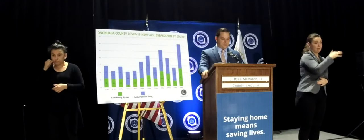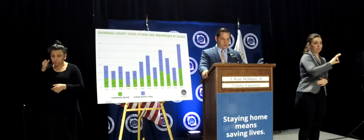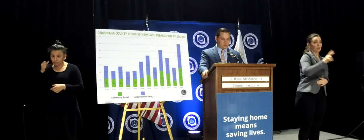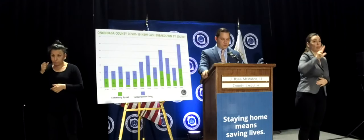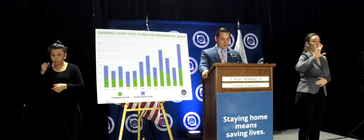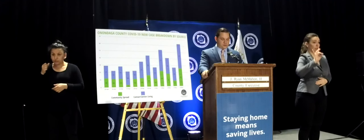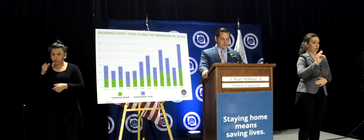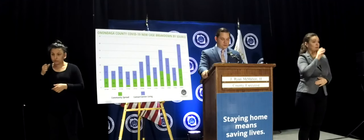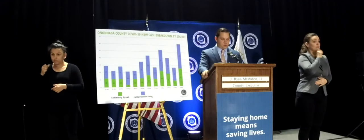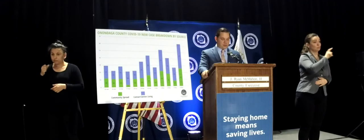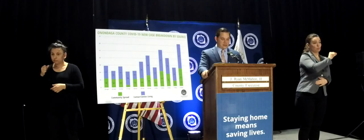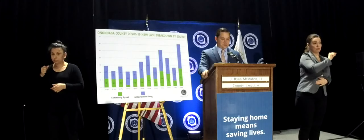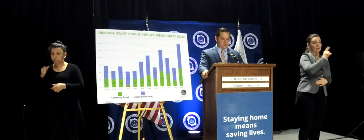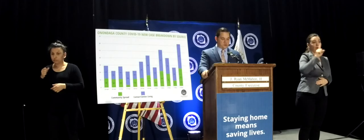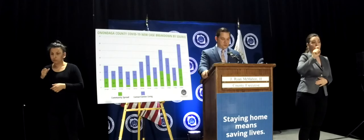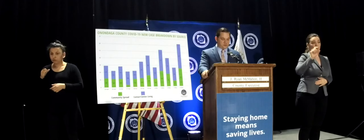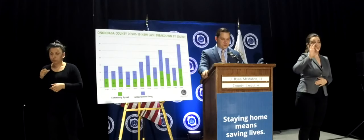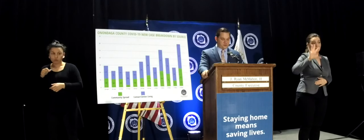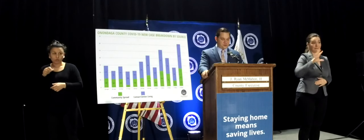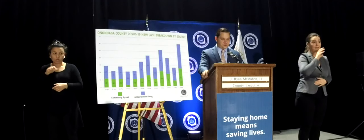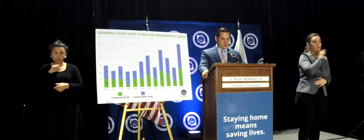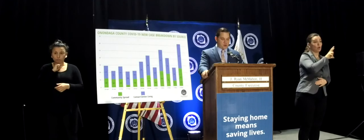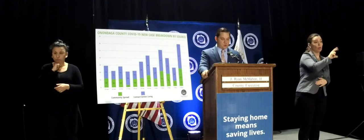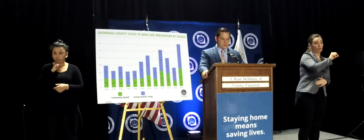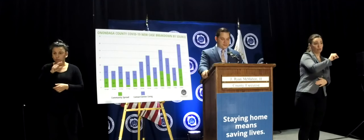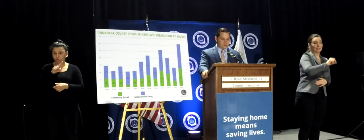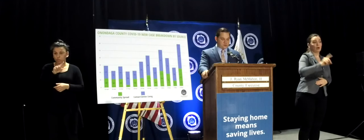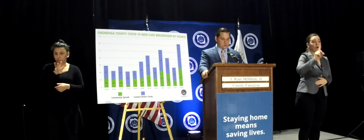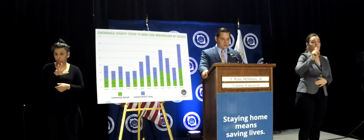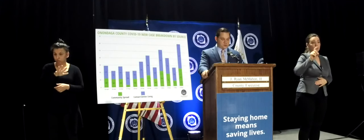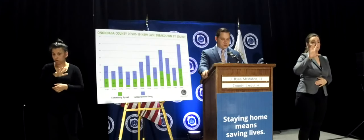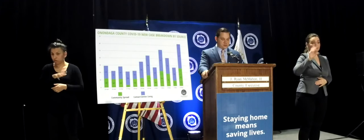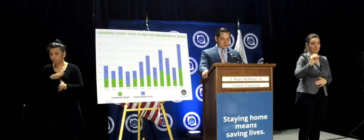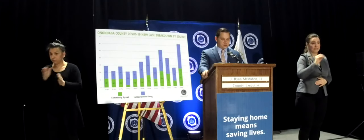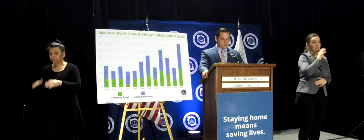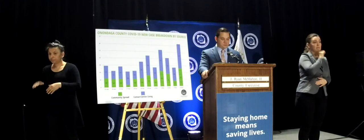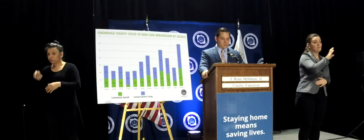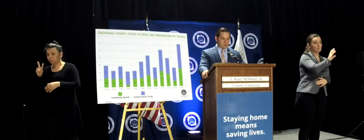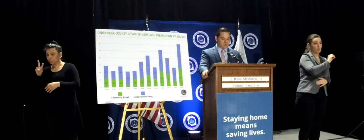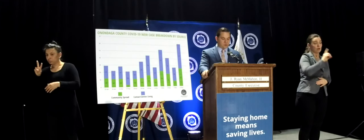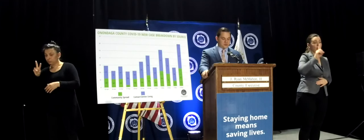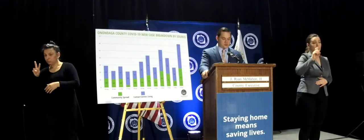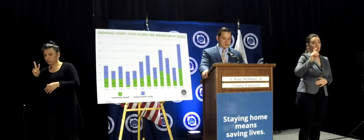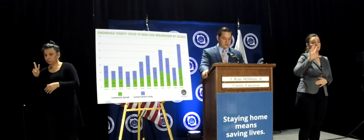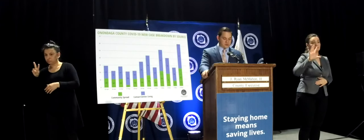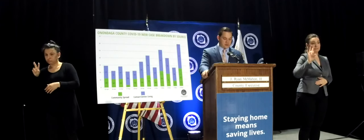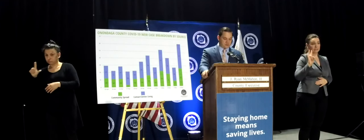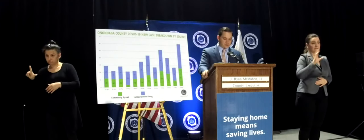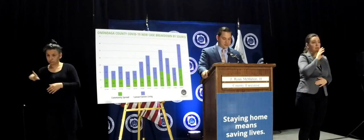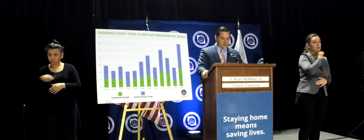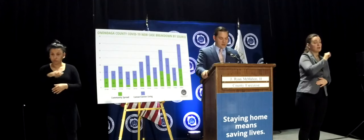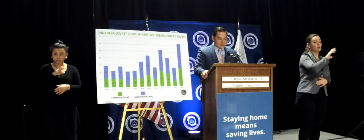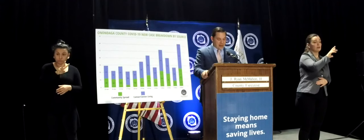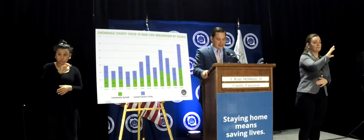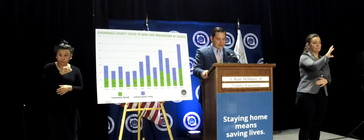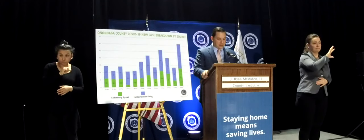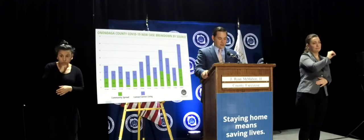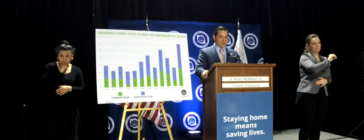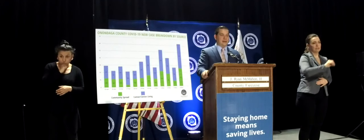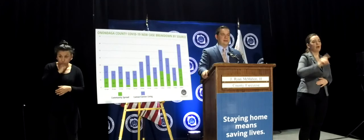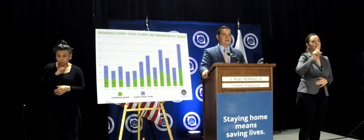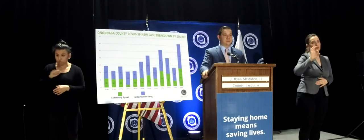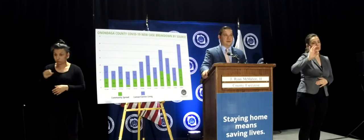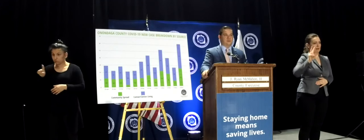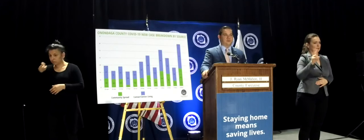157 in their 40s, 192 in their 50s, 172 in their 60s, 126 in their 70s, 98